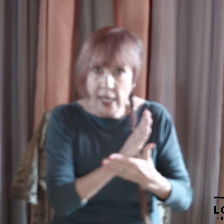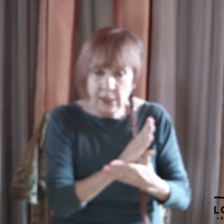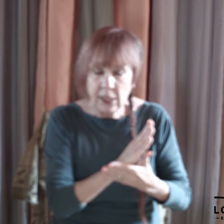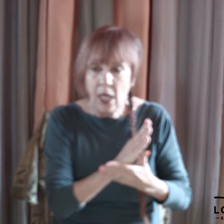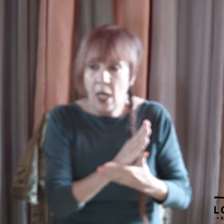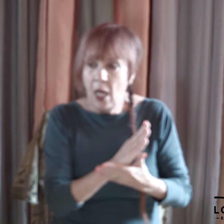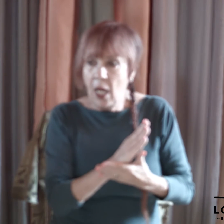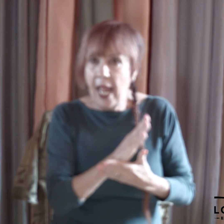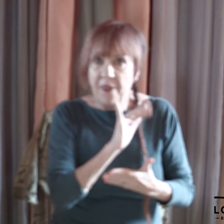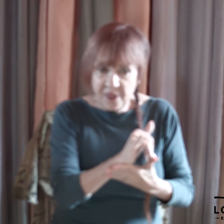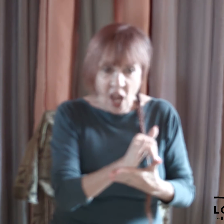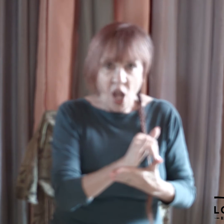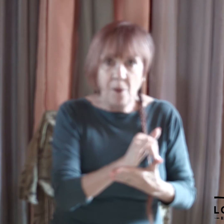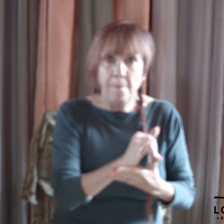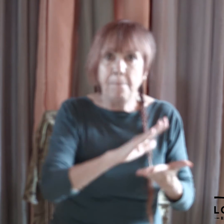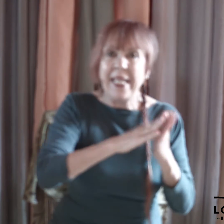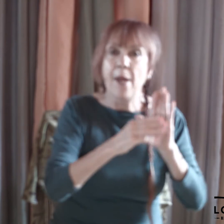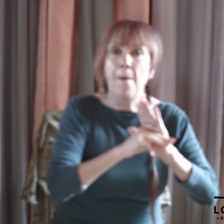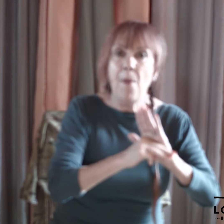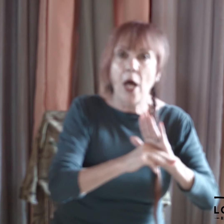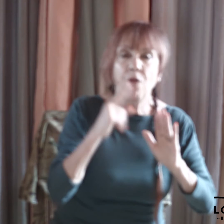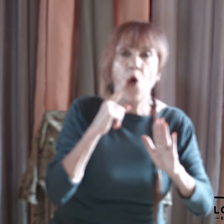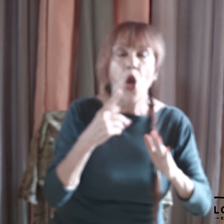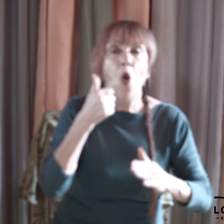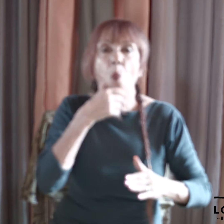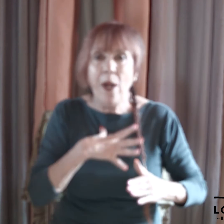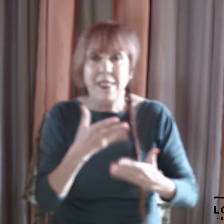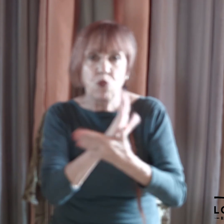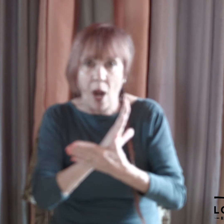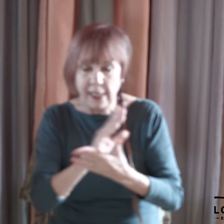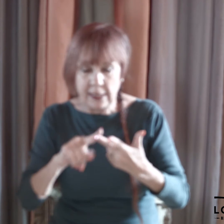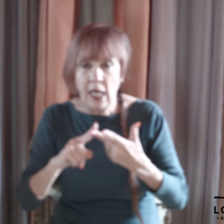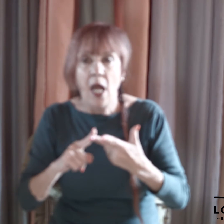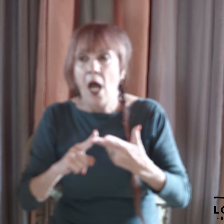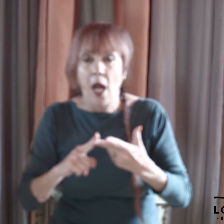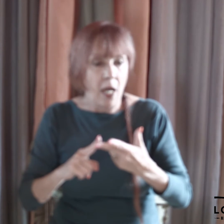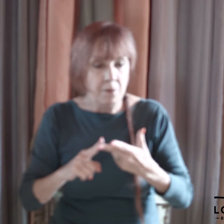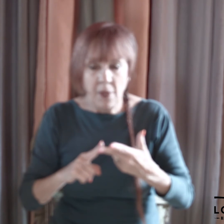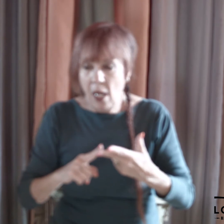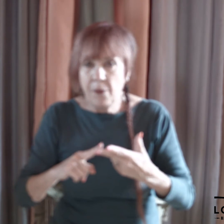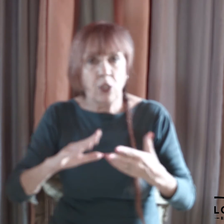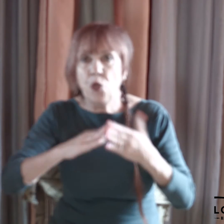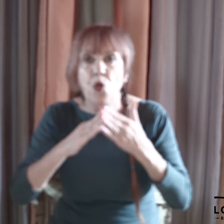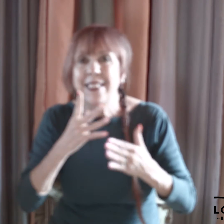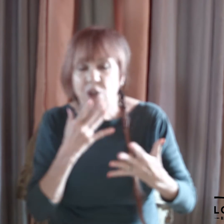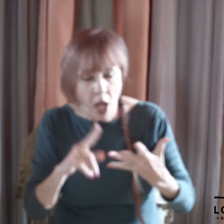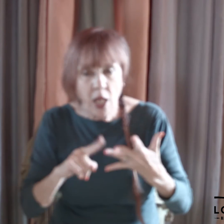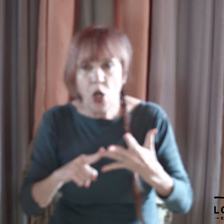on to be, I think, the model for the women's movement, for whole communities of color, for the